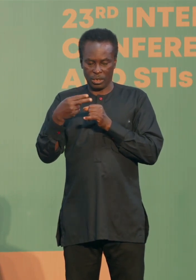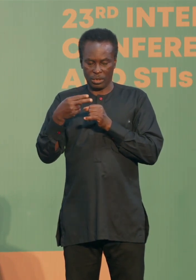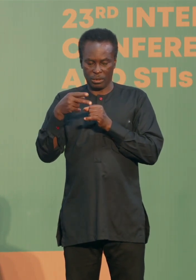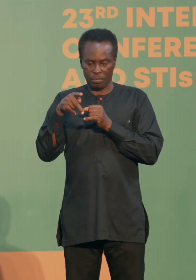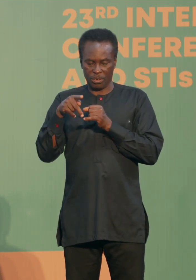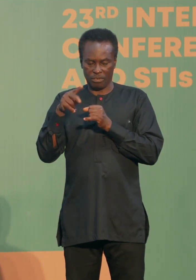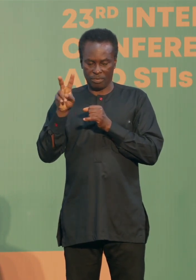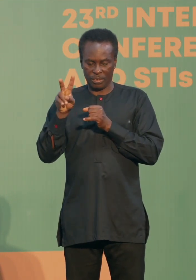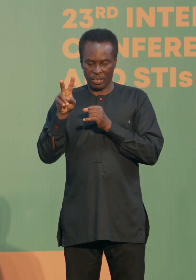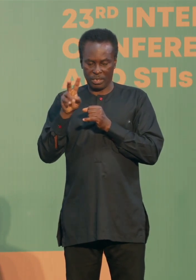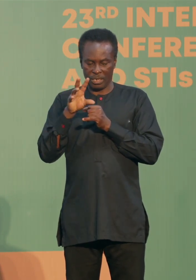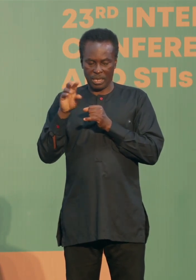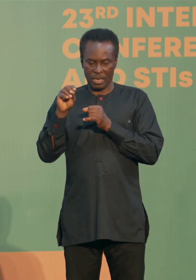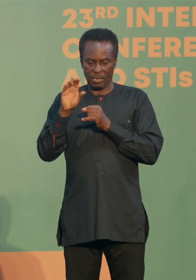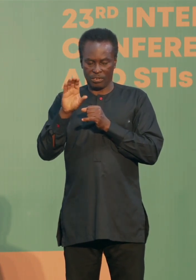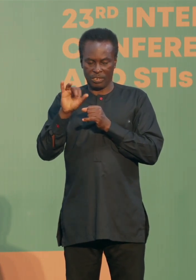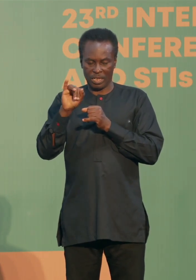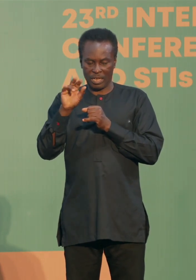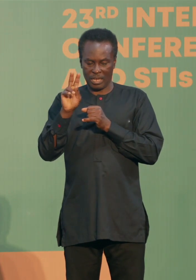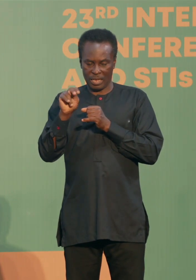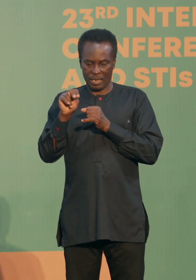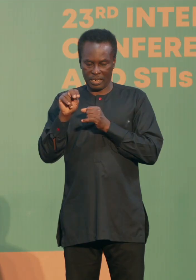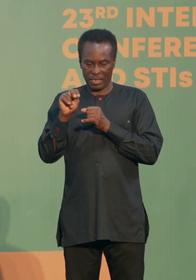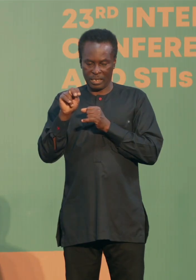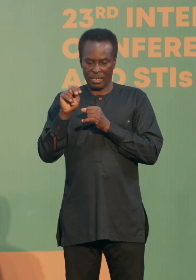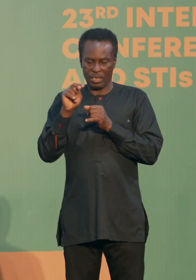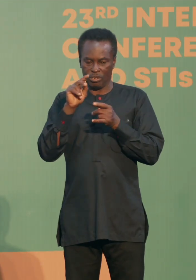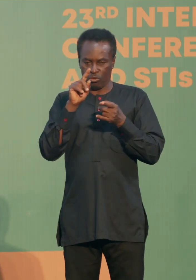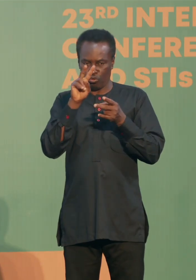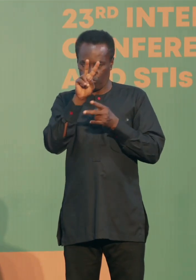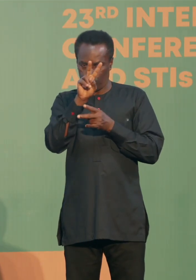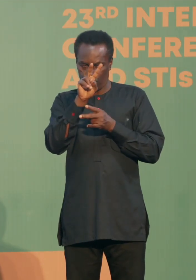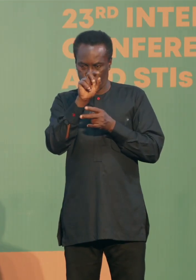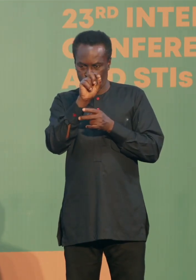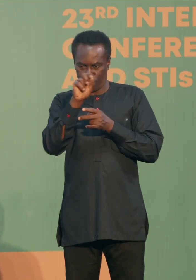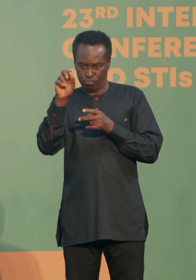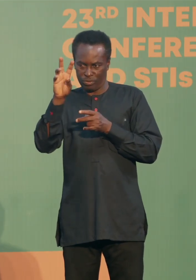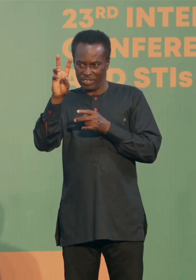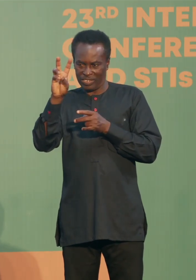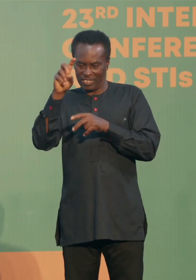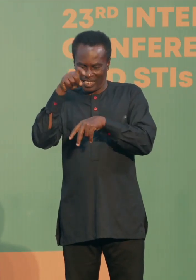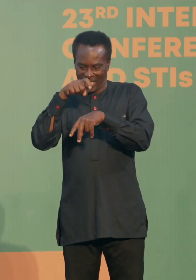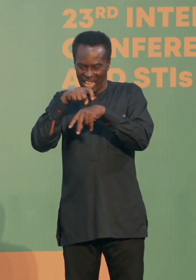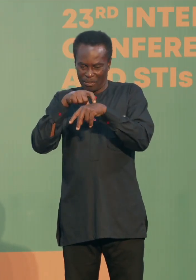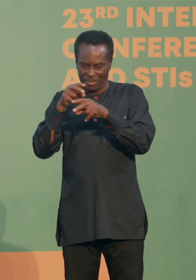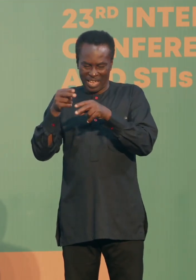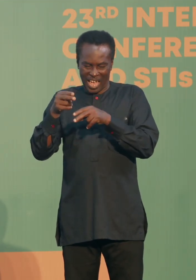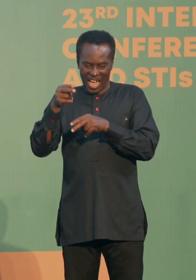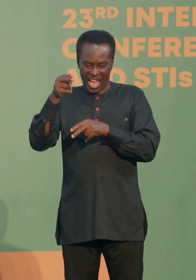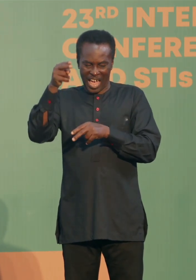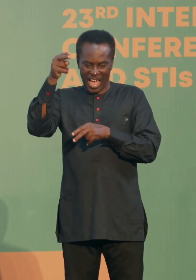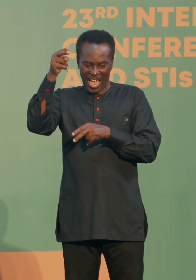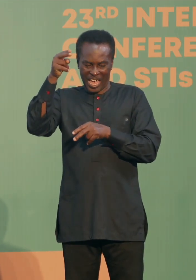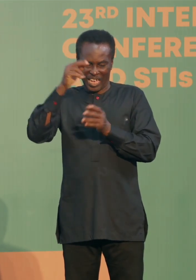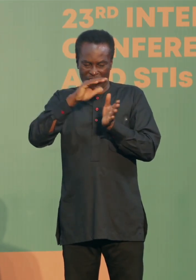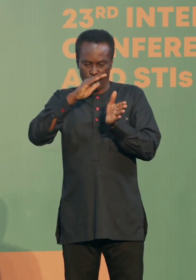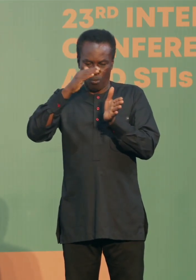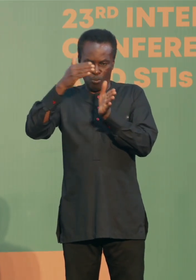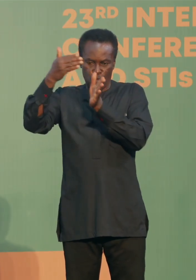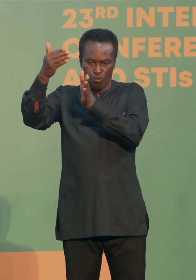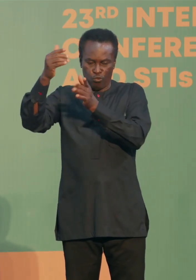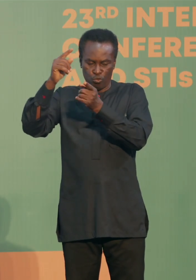and CIN development of the precancer is 2 to 6 times higher, and progression to cancer